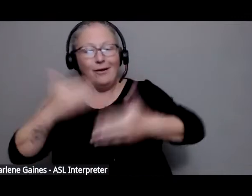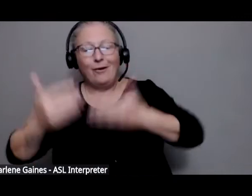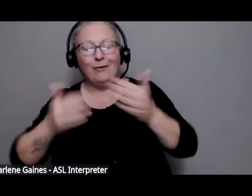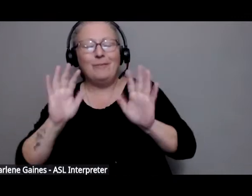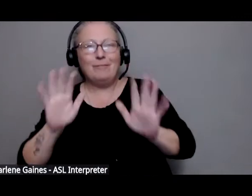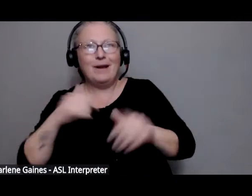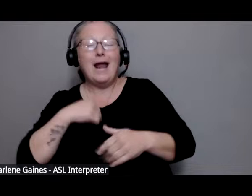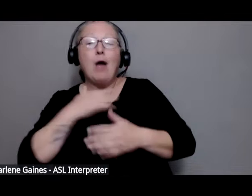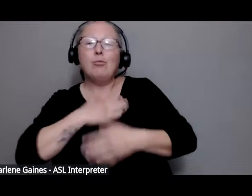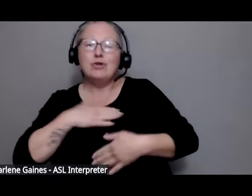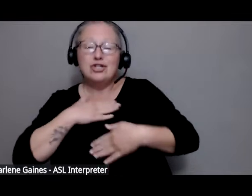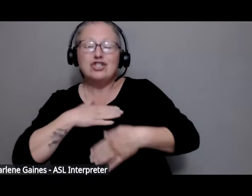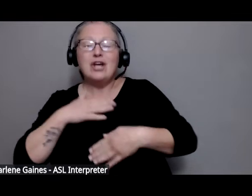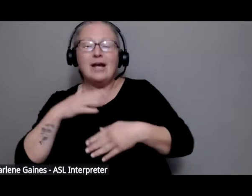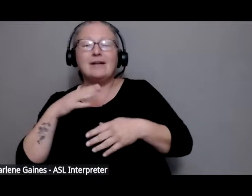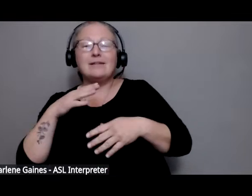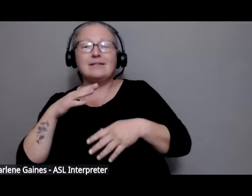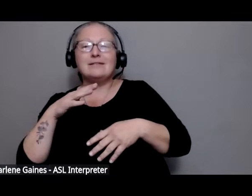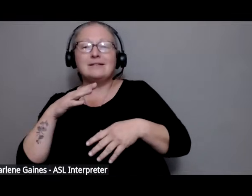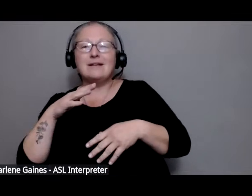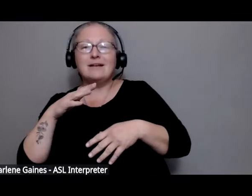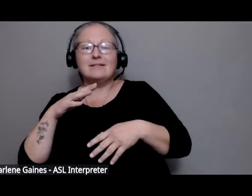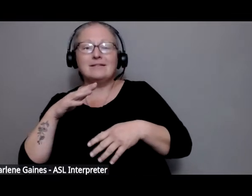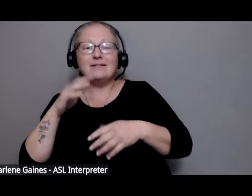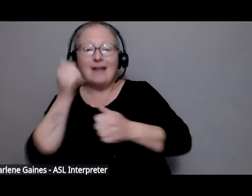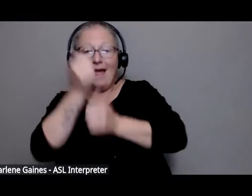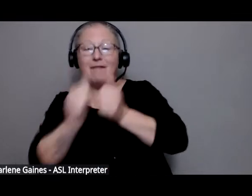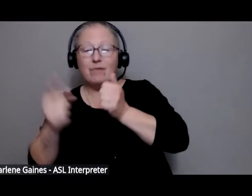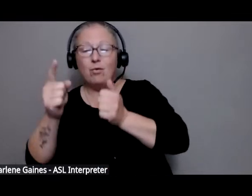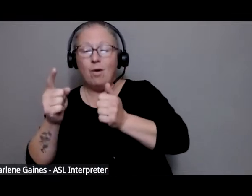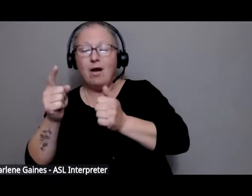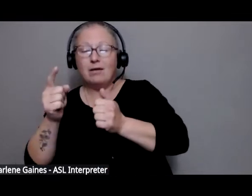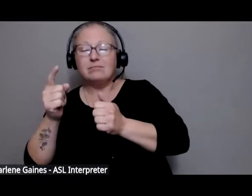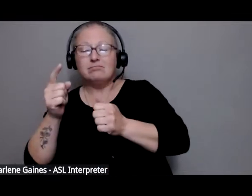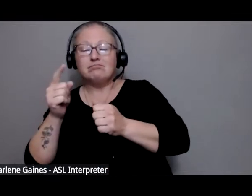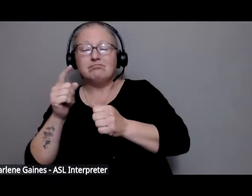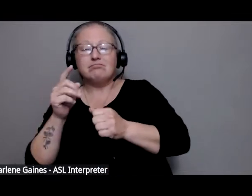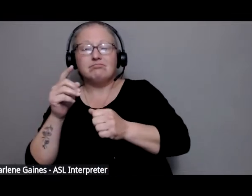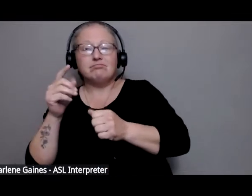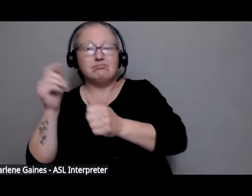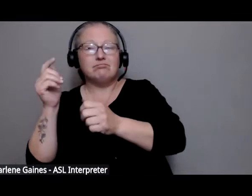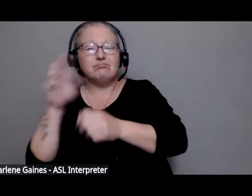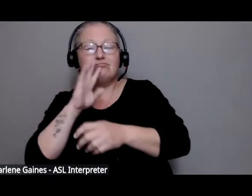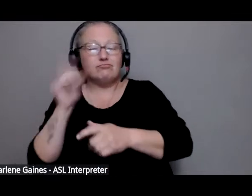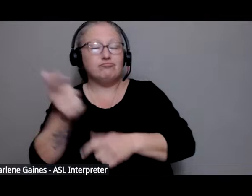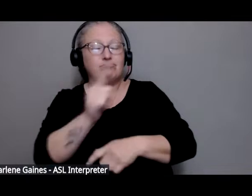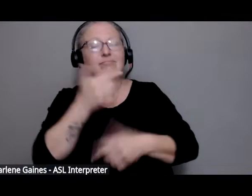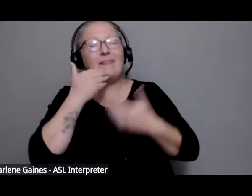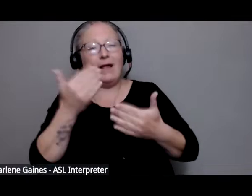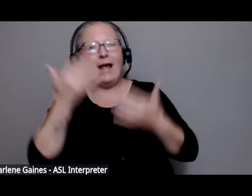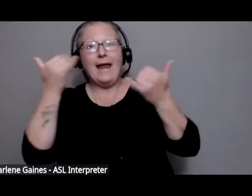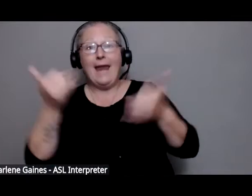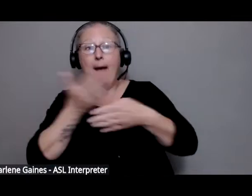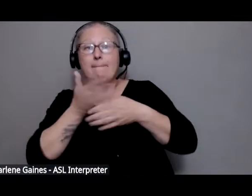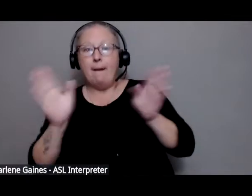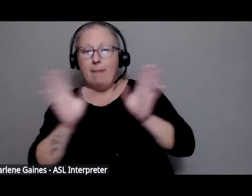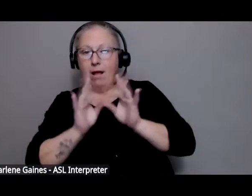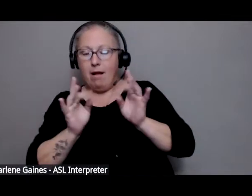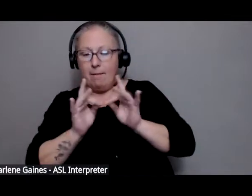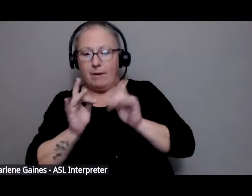I appreciate the indulgence on everybody's part. So thank you. Now we have a public comment.